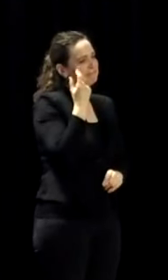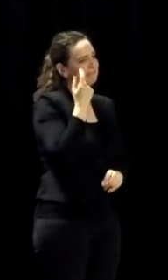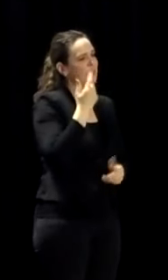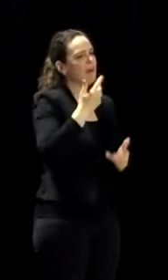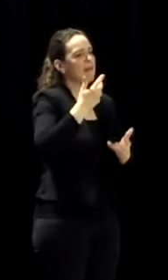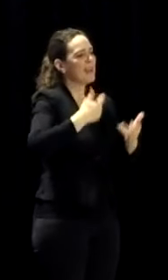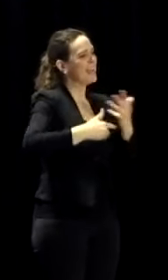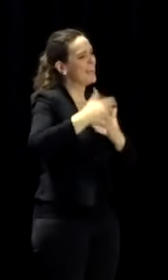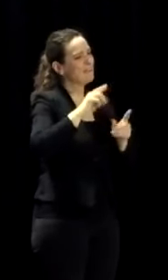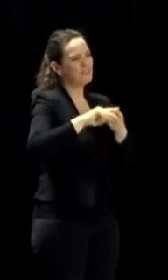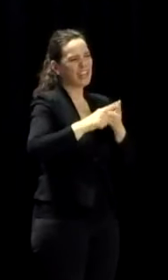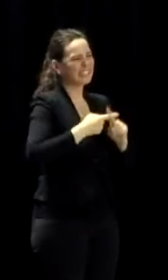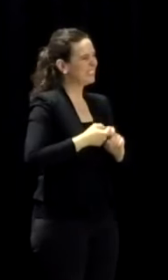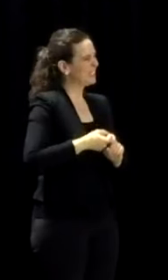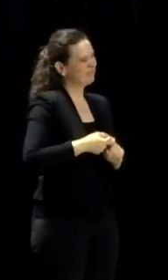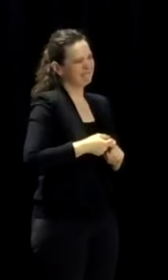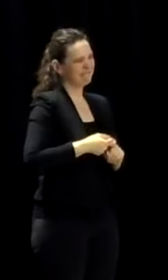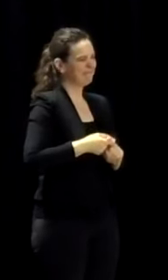got to tough this out a little bit longer.